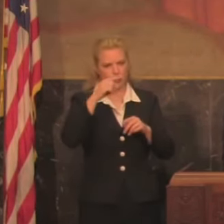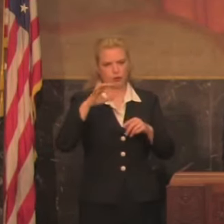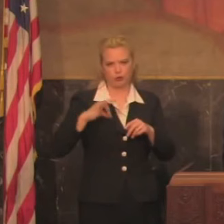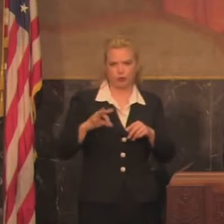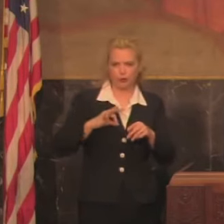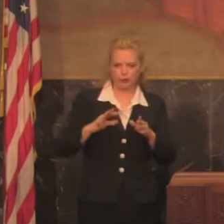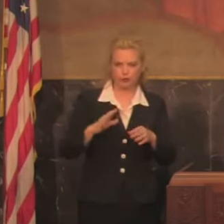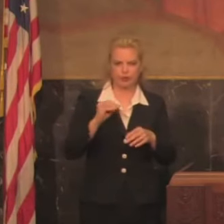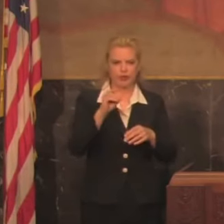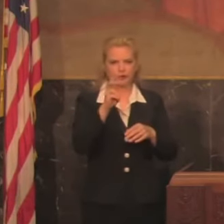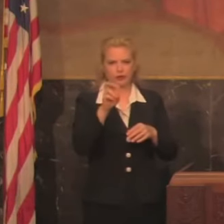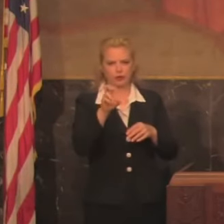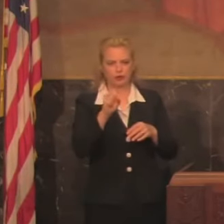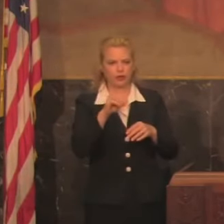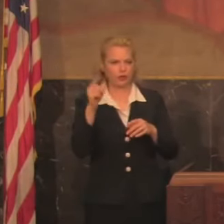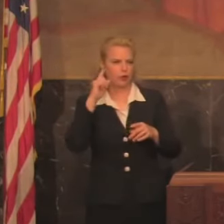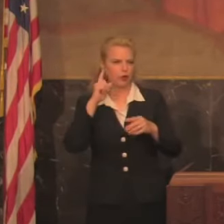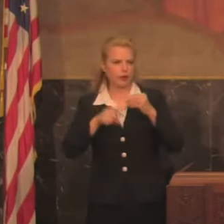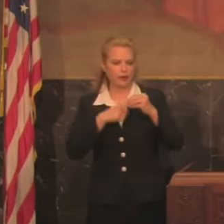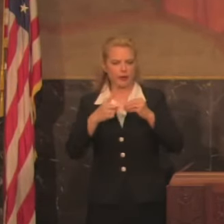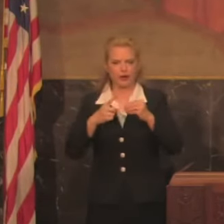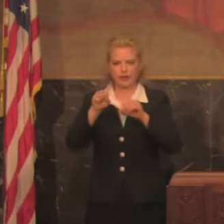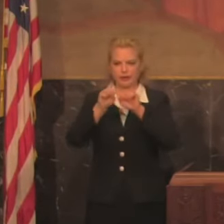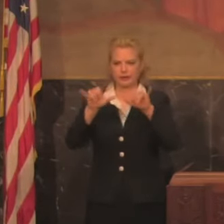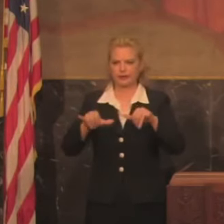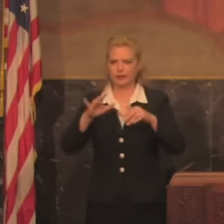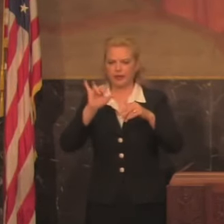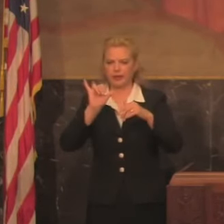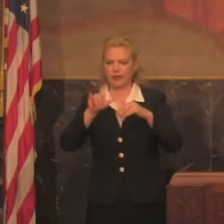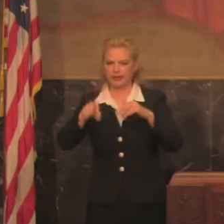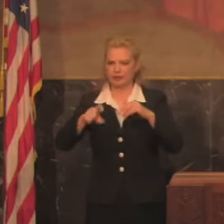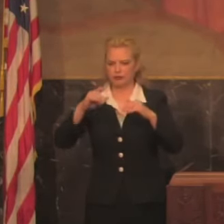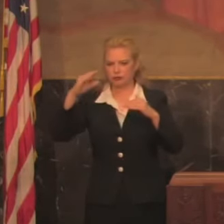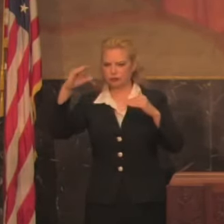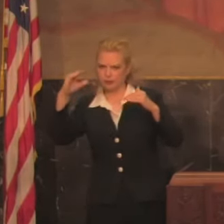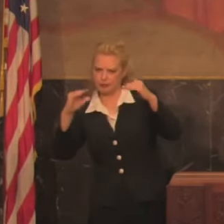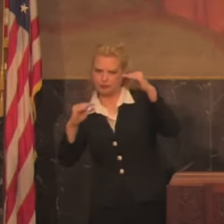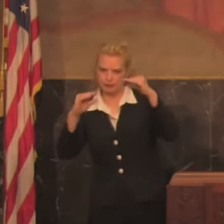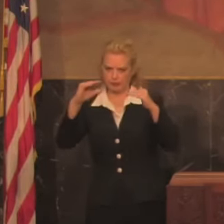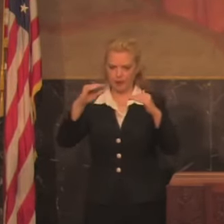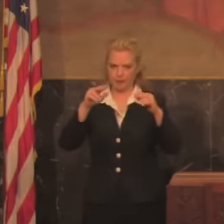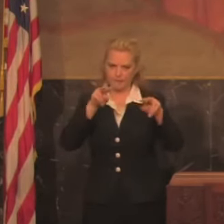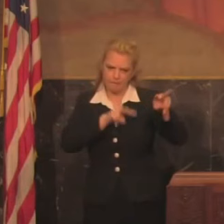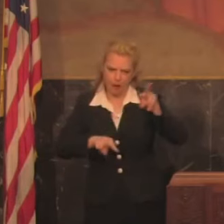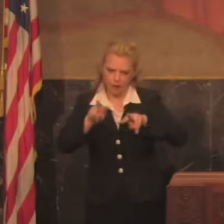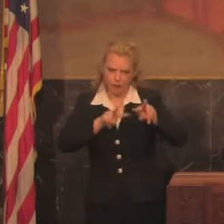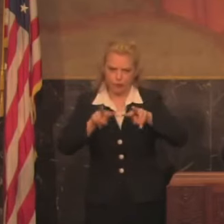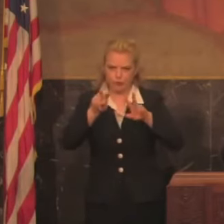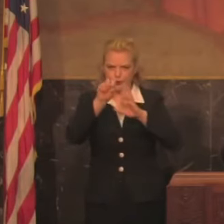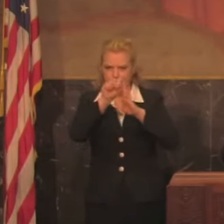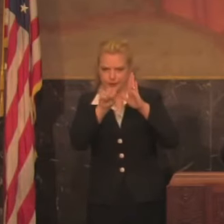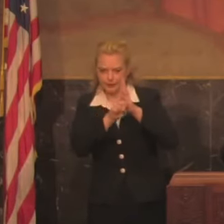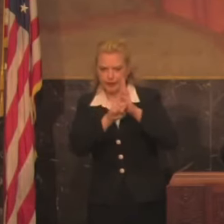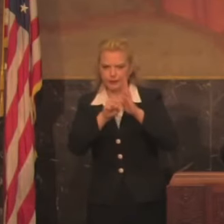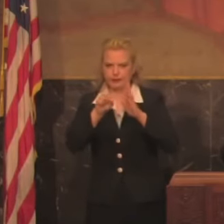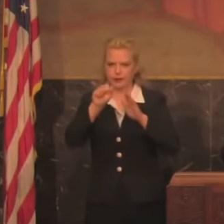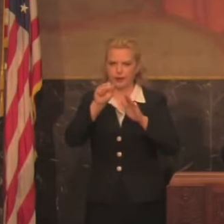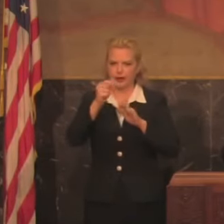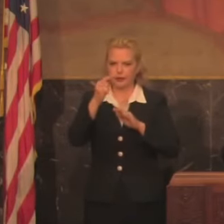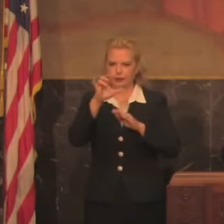talk about an antiquated management system that needs to be modernized so we can better manage our state agencies and monitor what they're